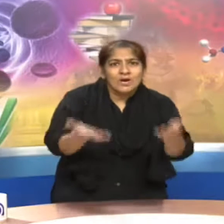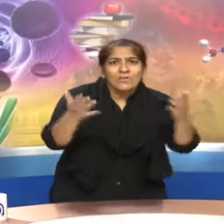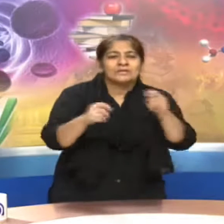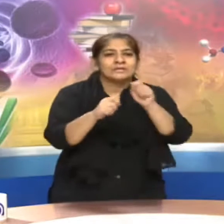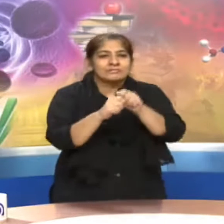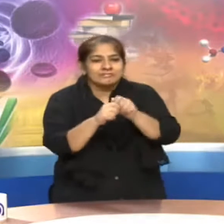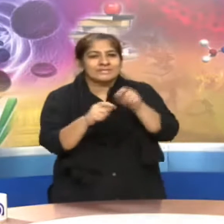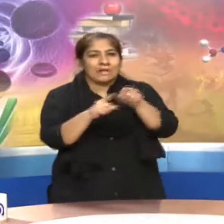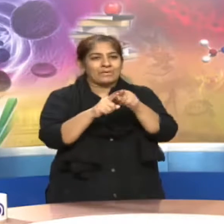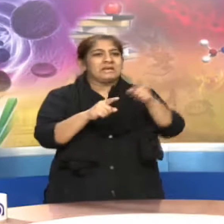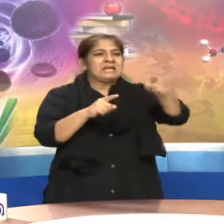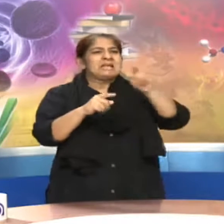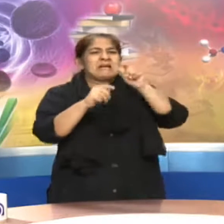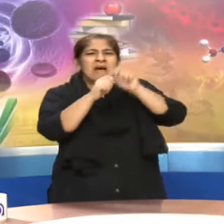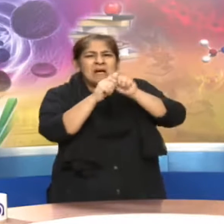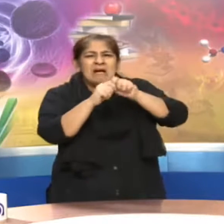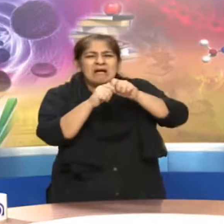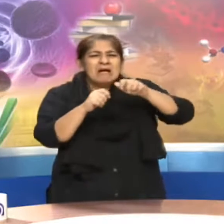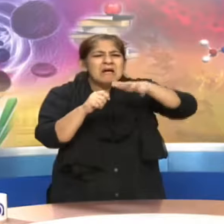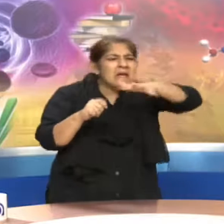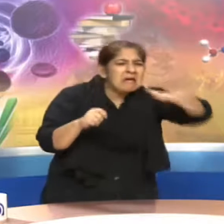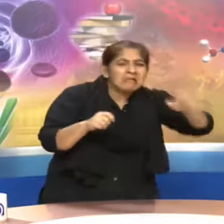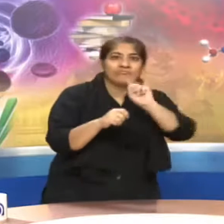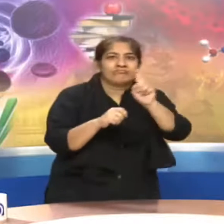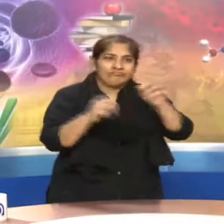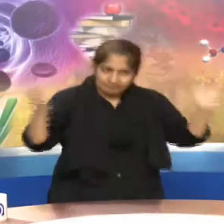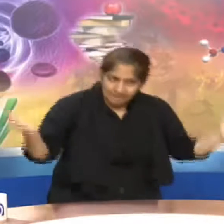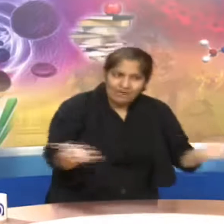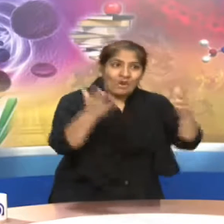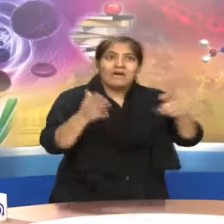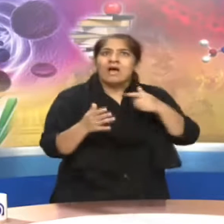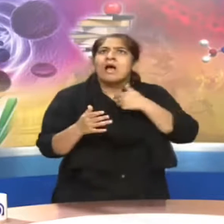So can say the supervisor motivates the worker,